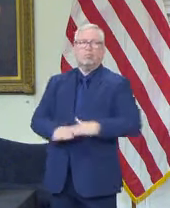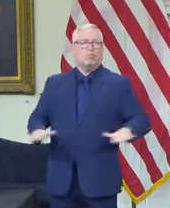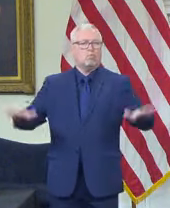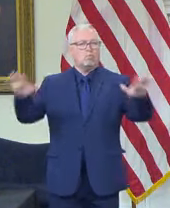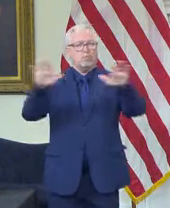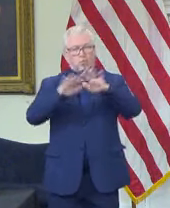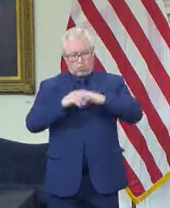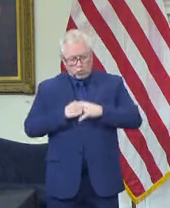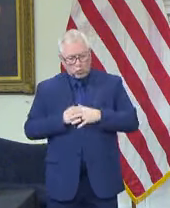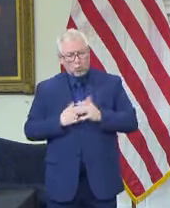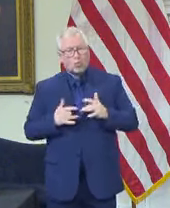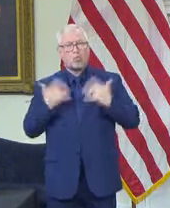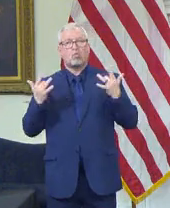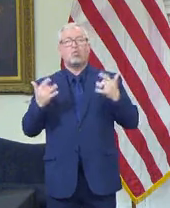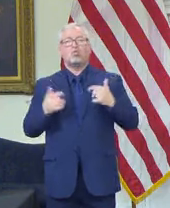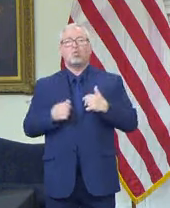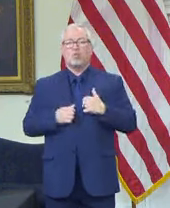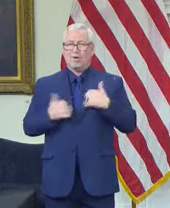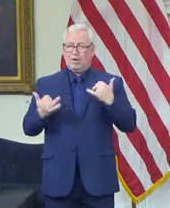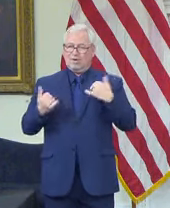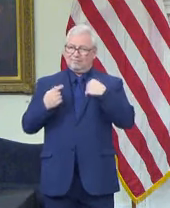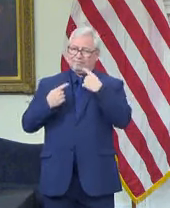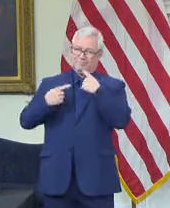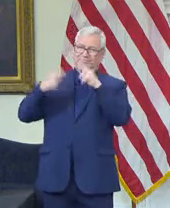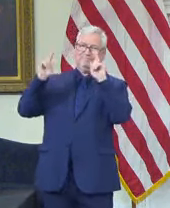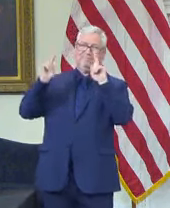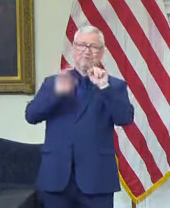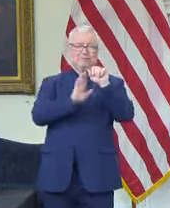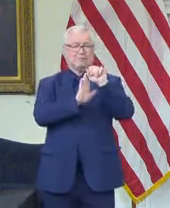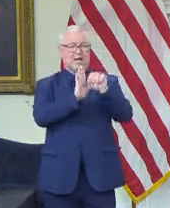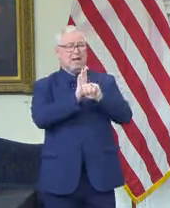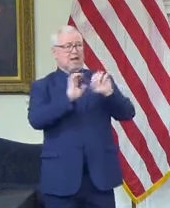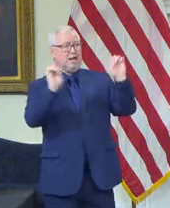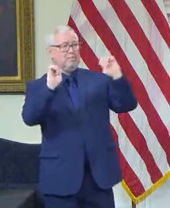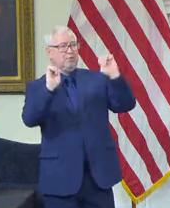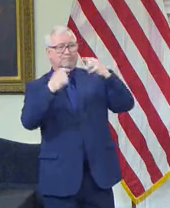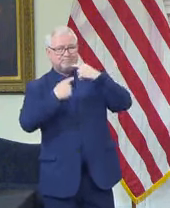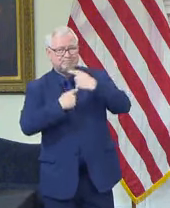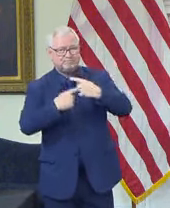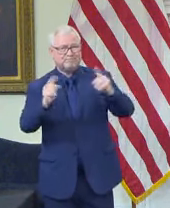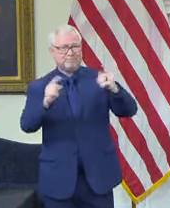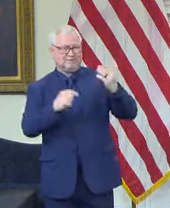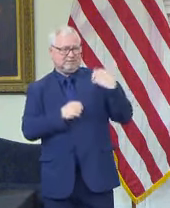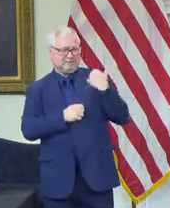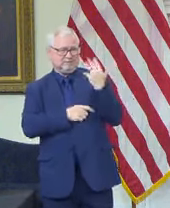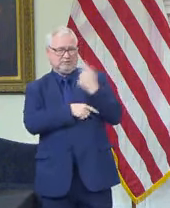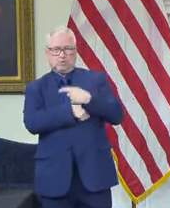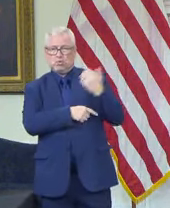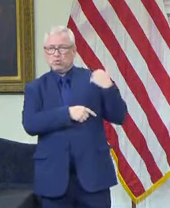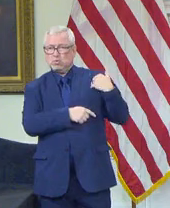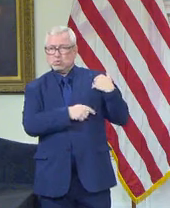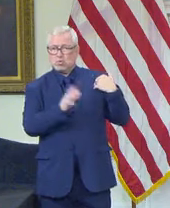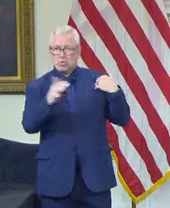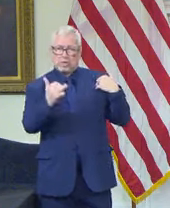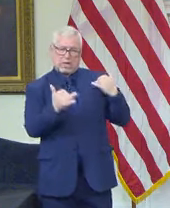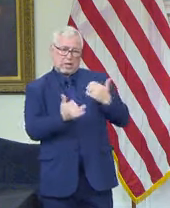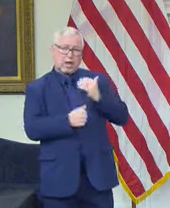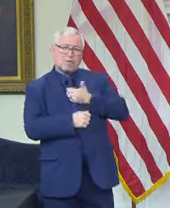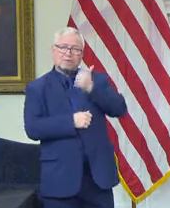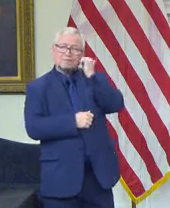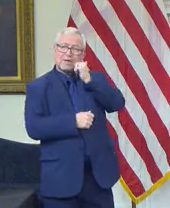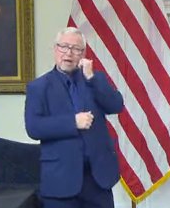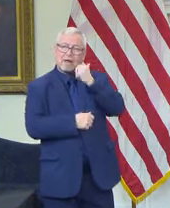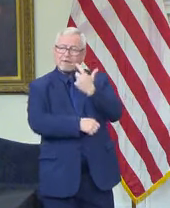after declaring the state of emergency just 15 days ago, our daily vaccination rate has increased by